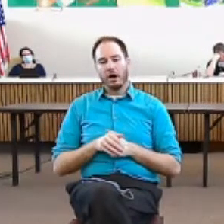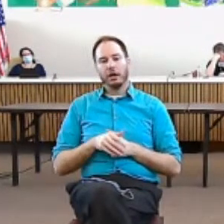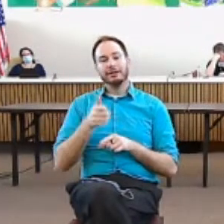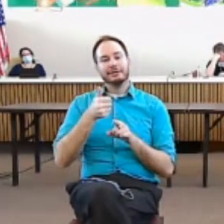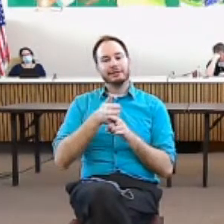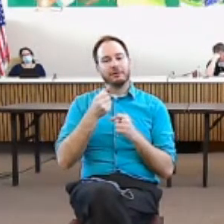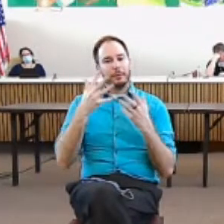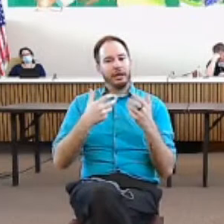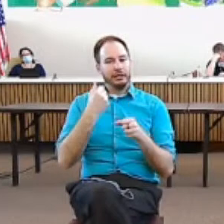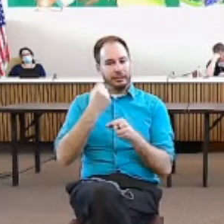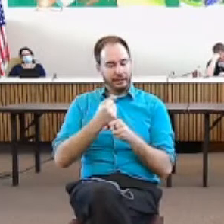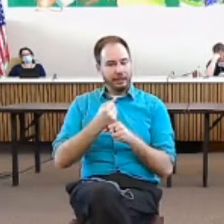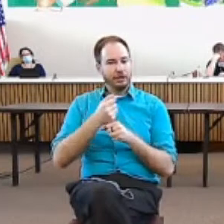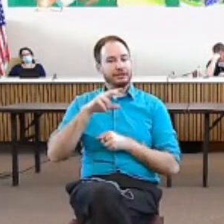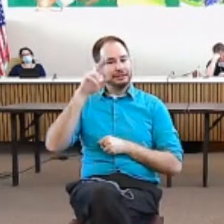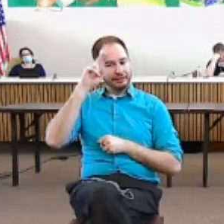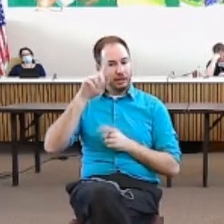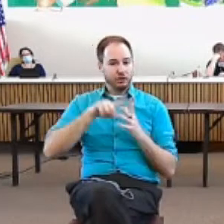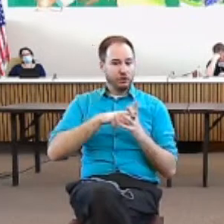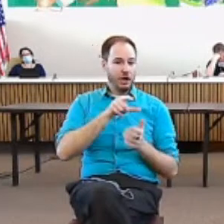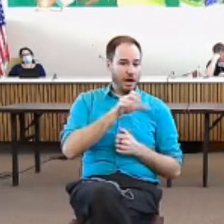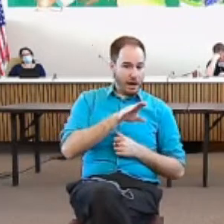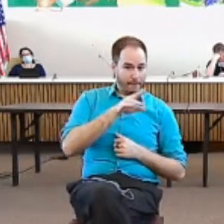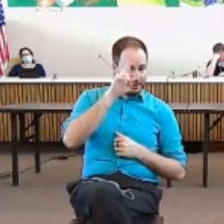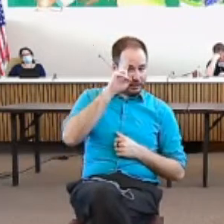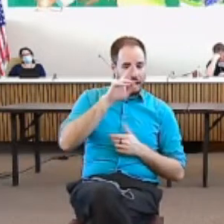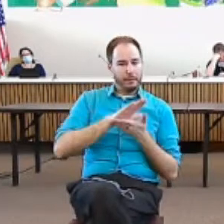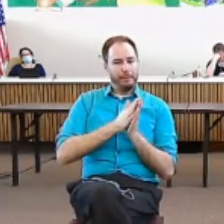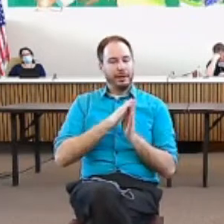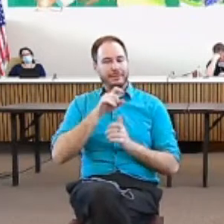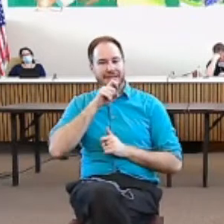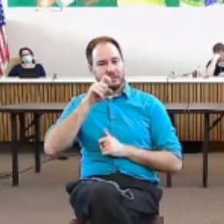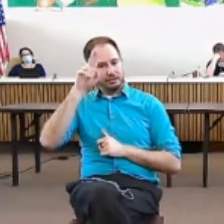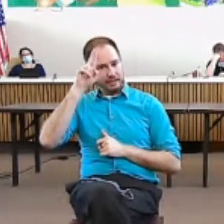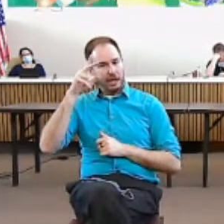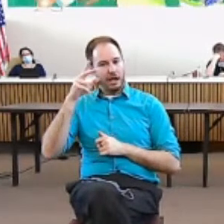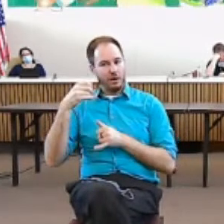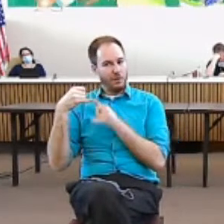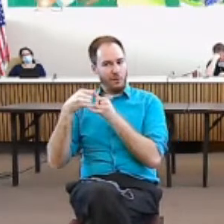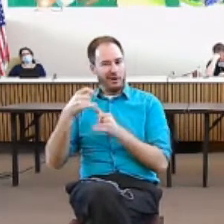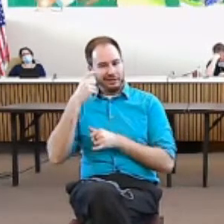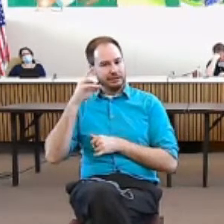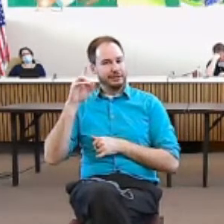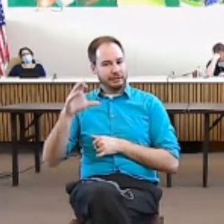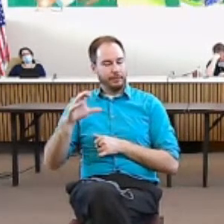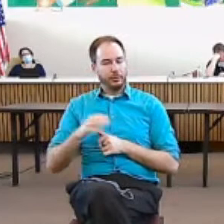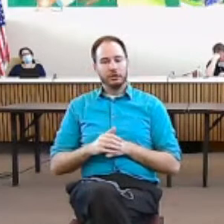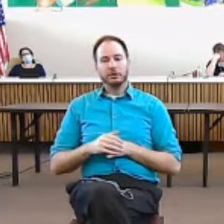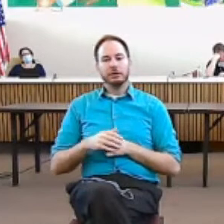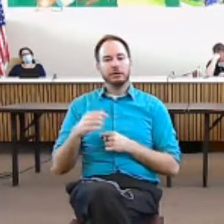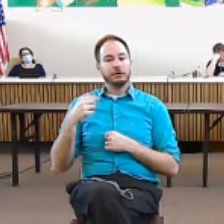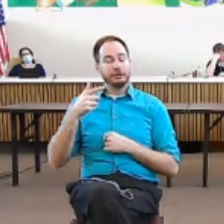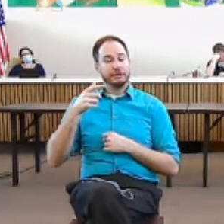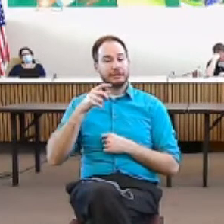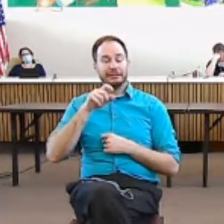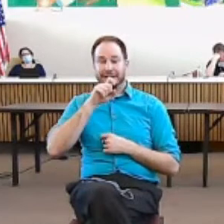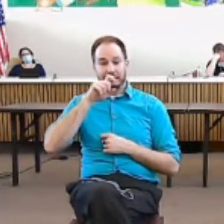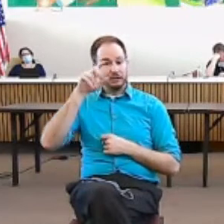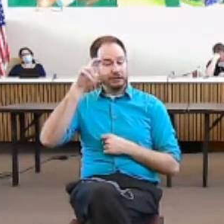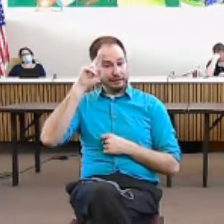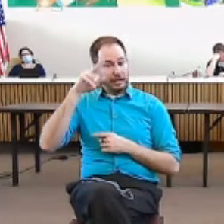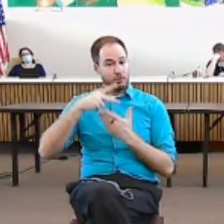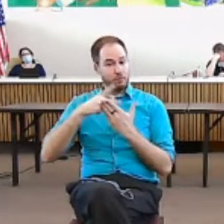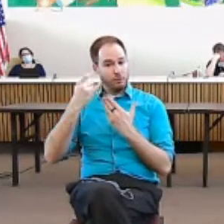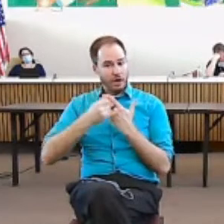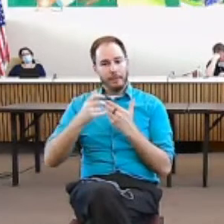many years in scouting, starting in Cub Scouts and earning his Eagle Scout Award this past December. Pat's Eagle Scout project was building a